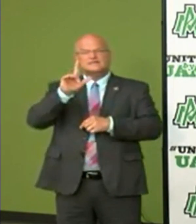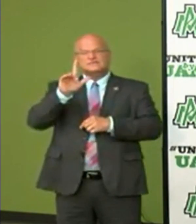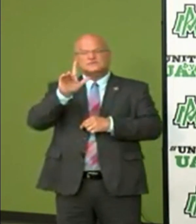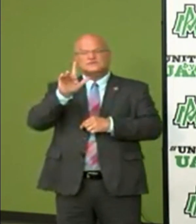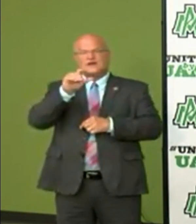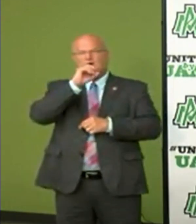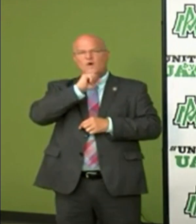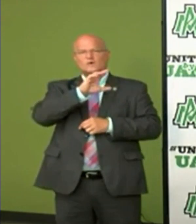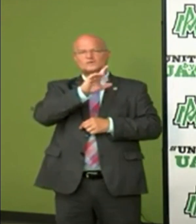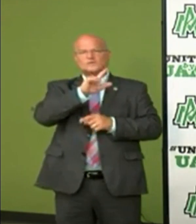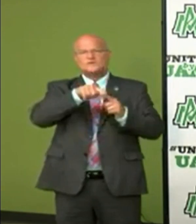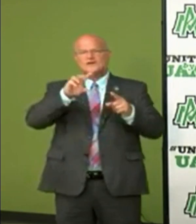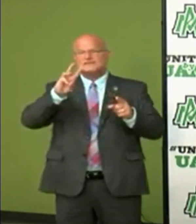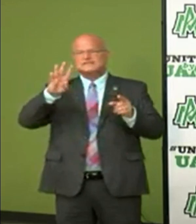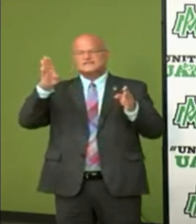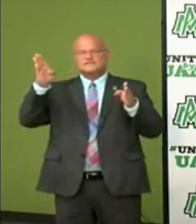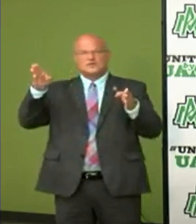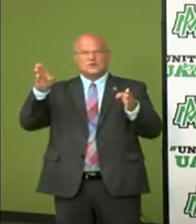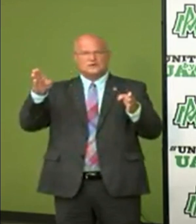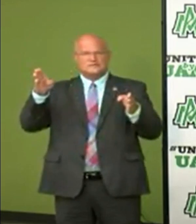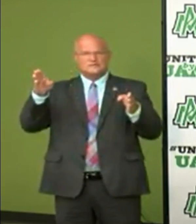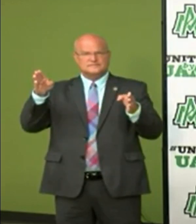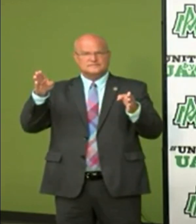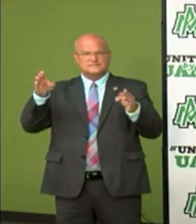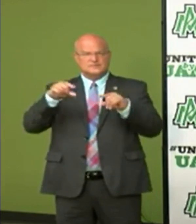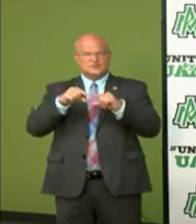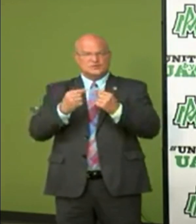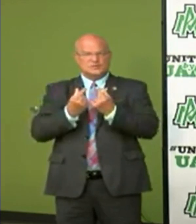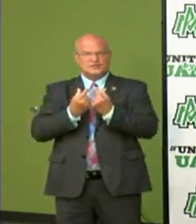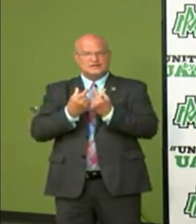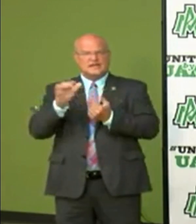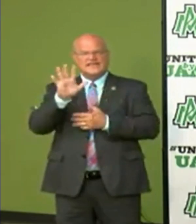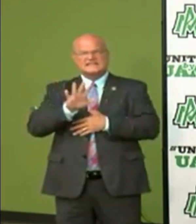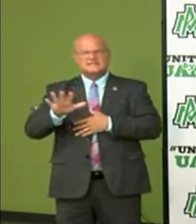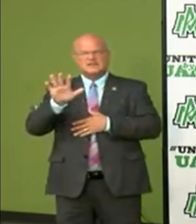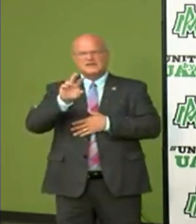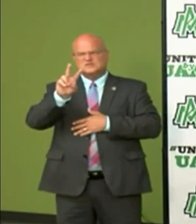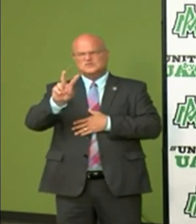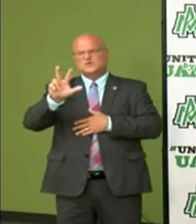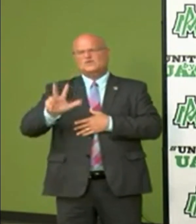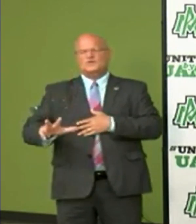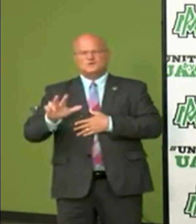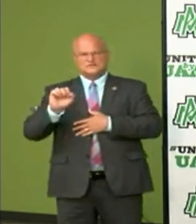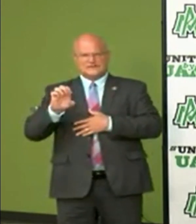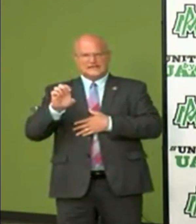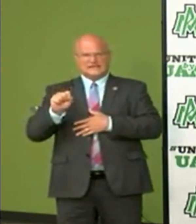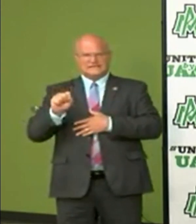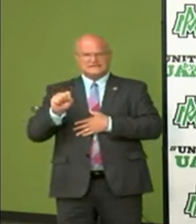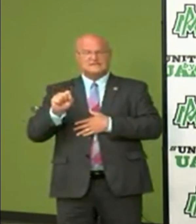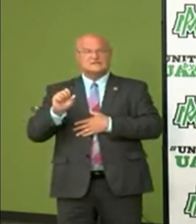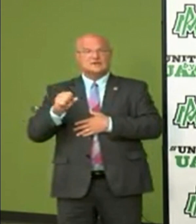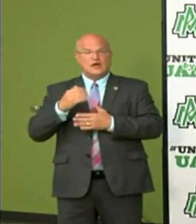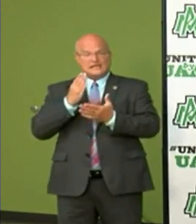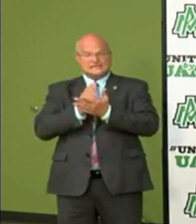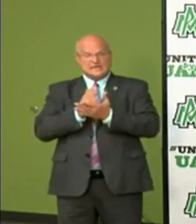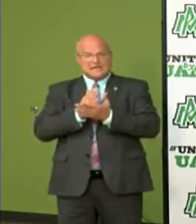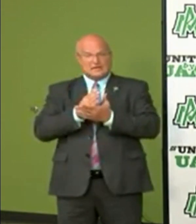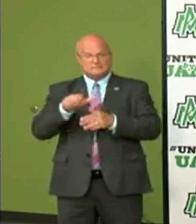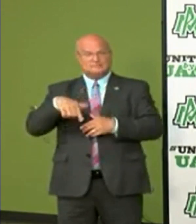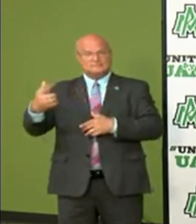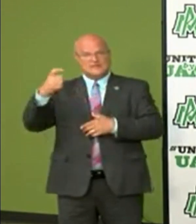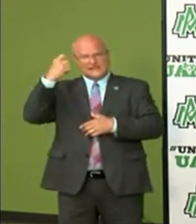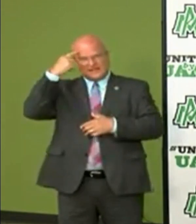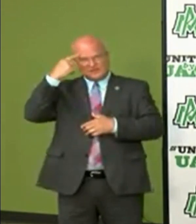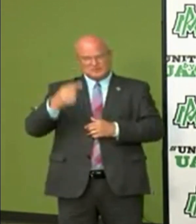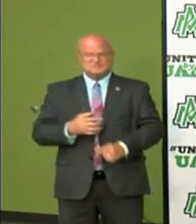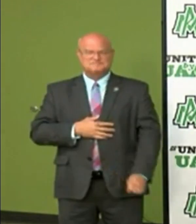25 to 64 age group. That's about 2/3 of your cases. So I'll stop here and turn this back over